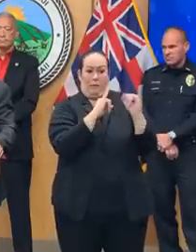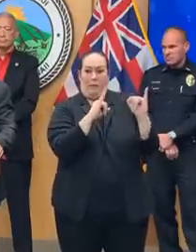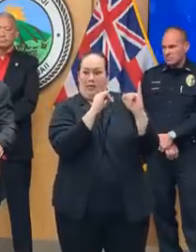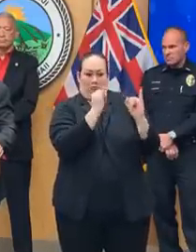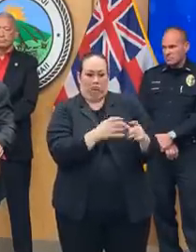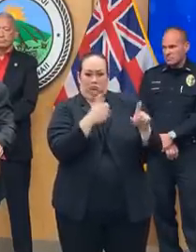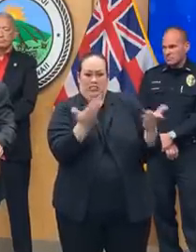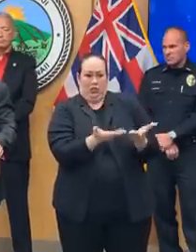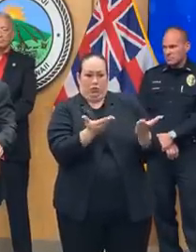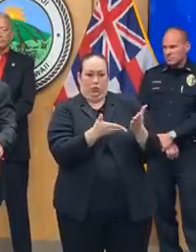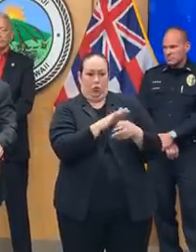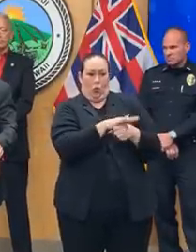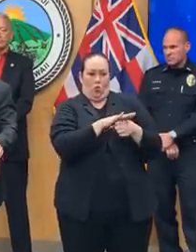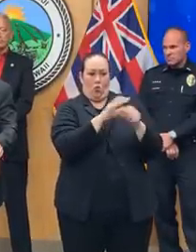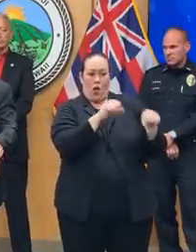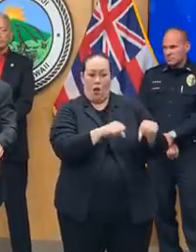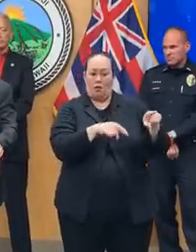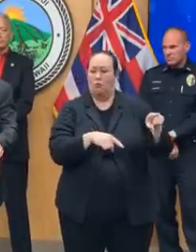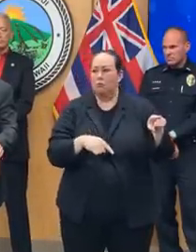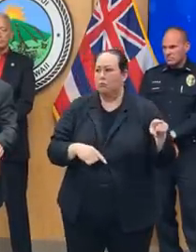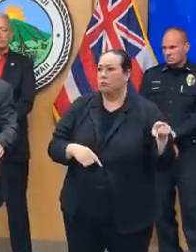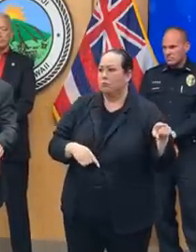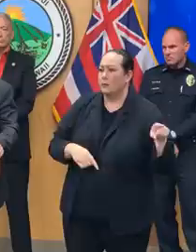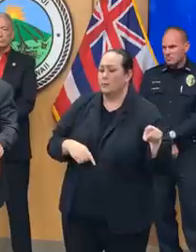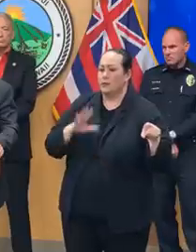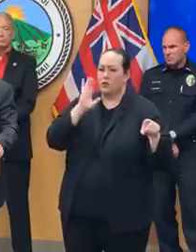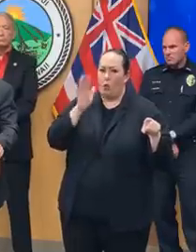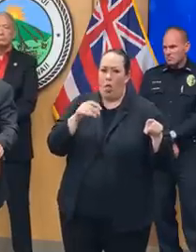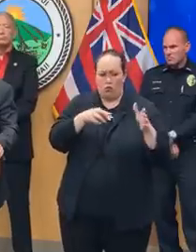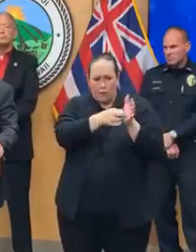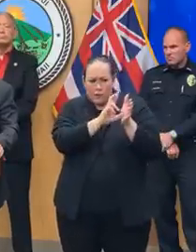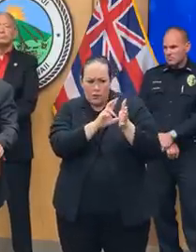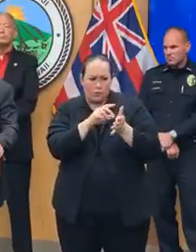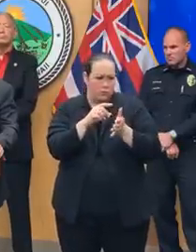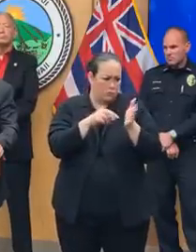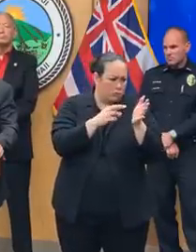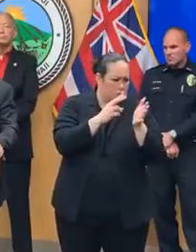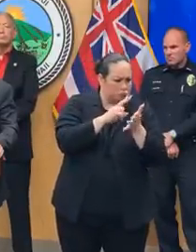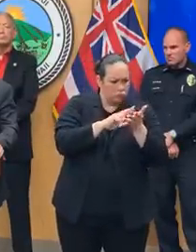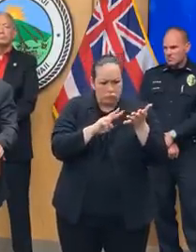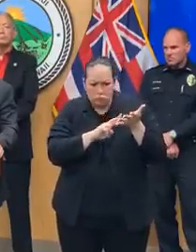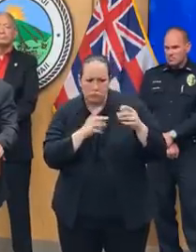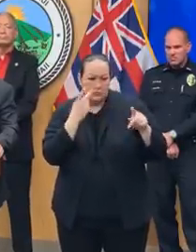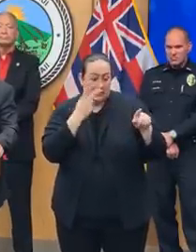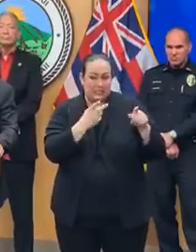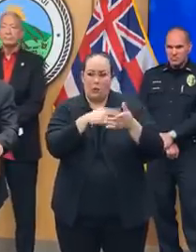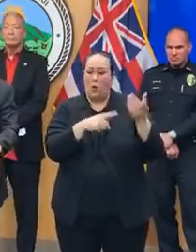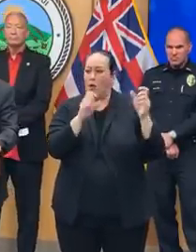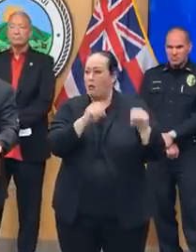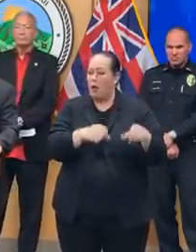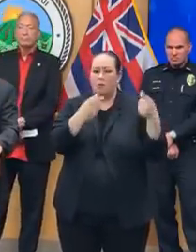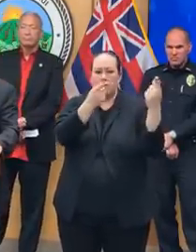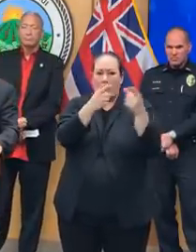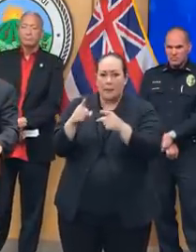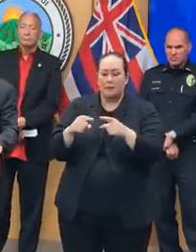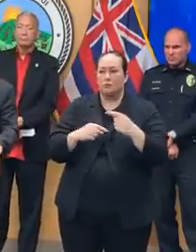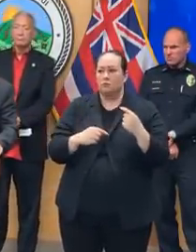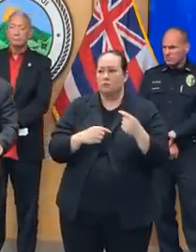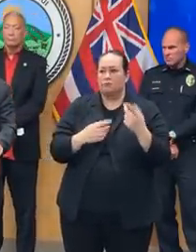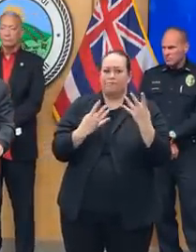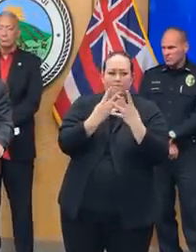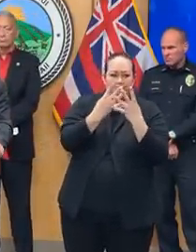stated to me from the beginning that that was one of the purposes. She'll, of course, review what she can, but we will bring outside